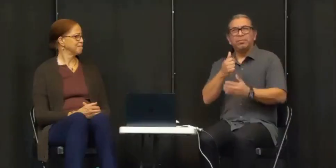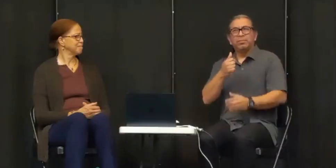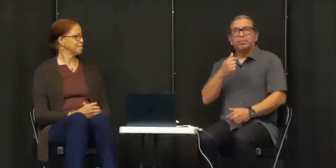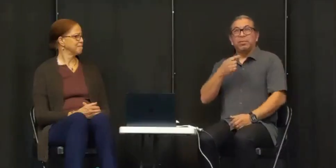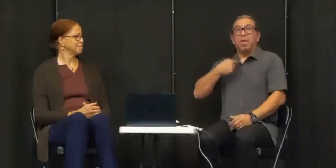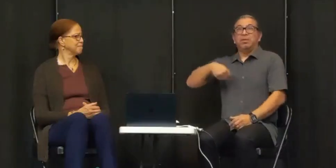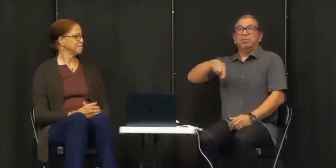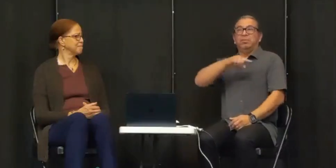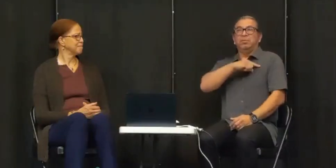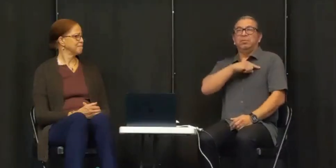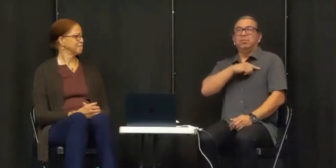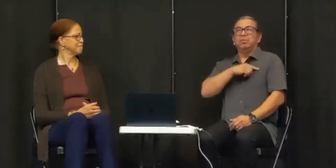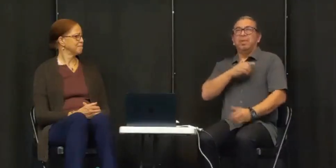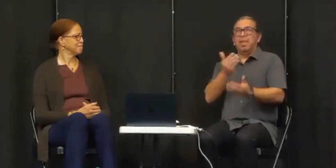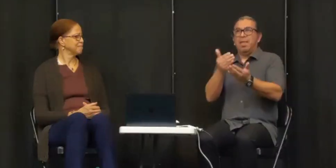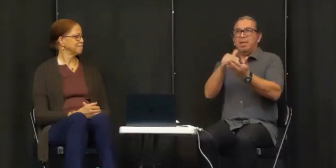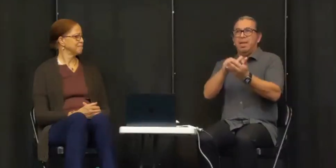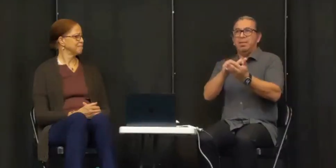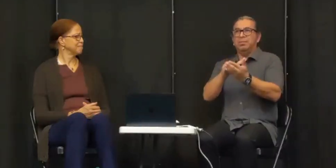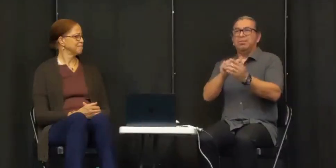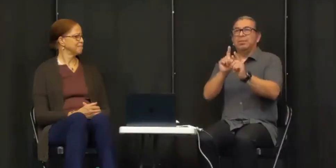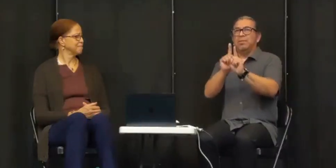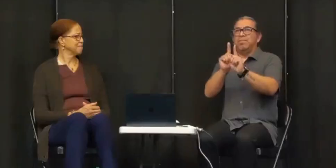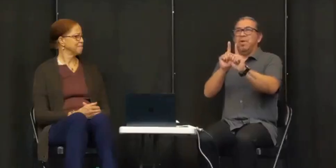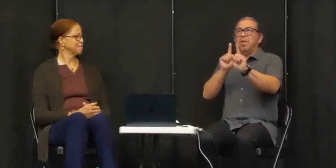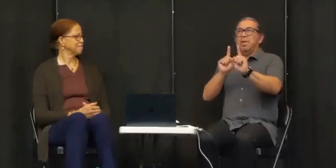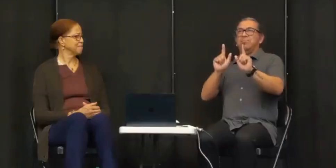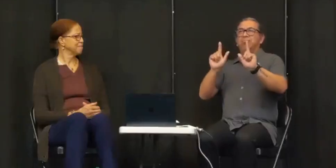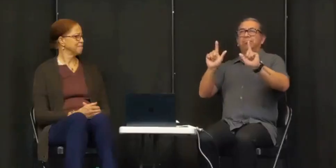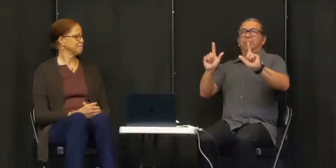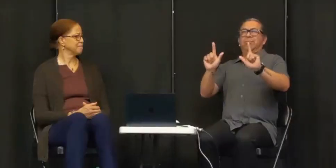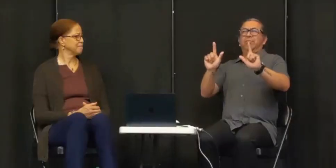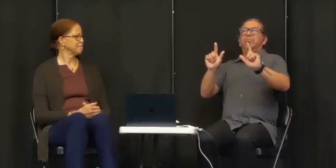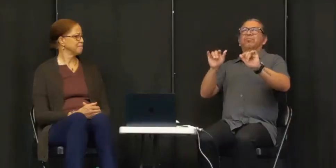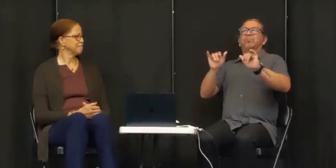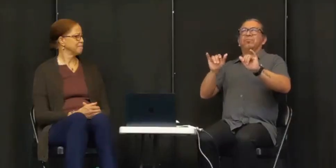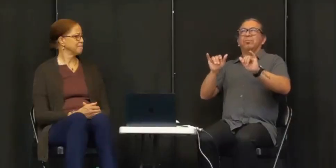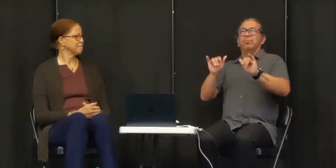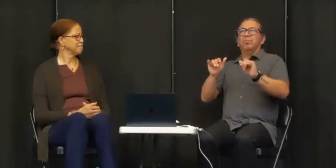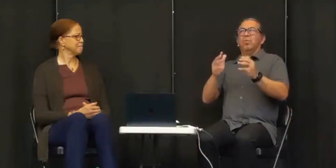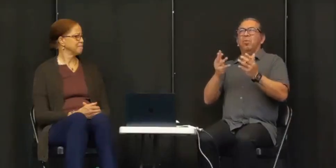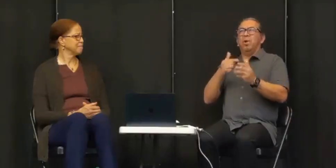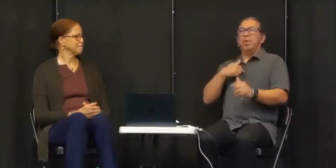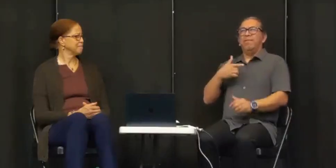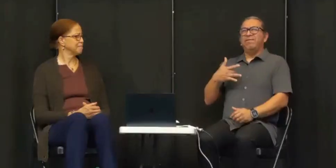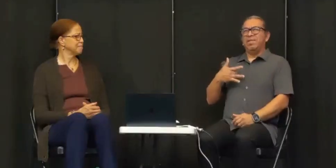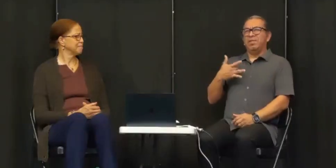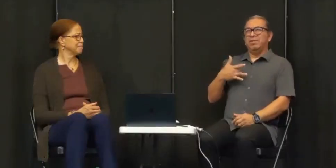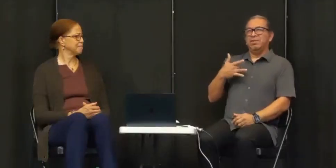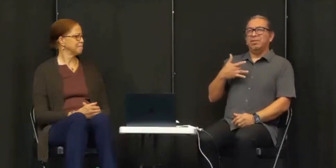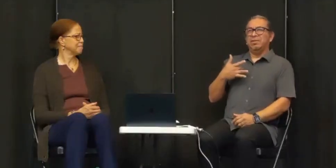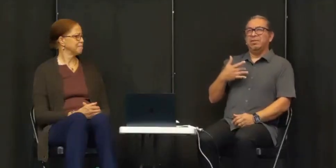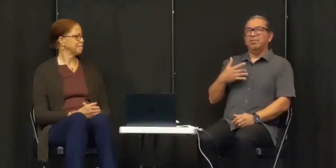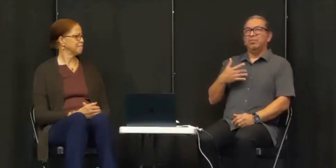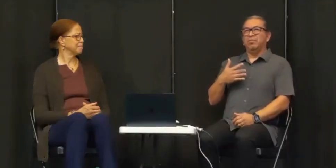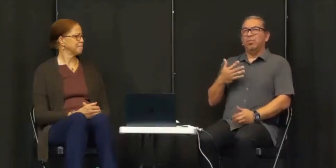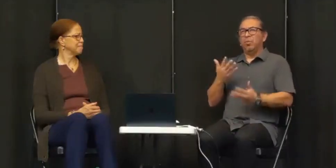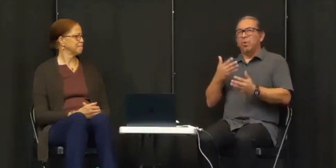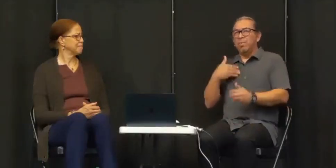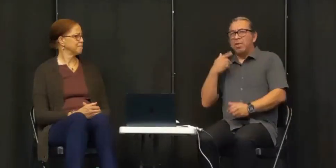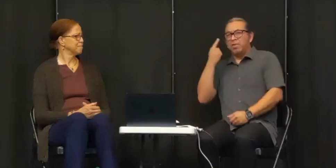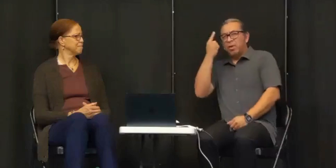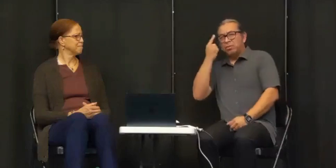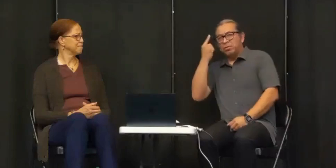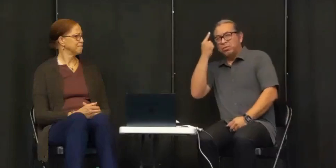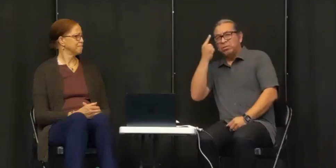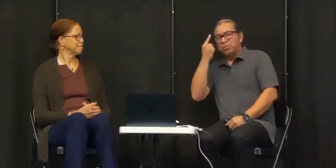family dynamics. Helps us again to step back and get a broader perspective on what it